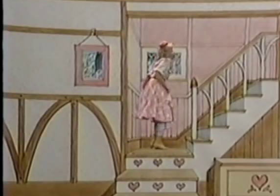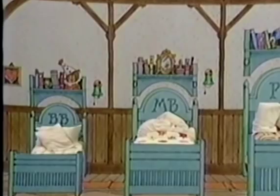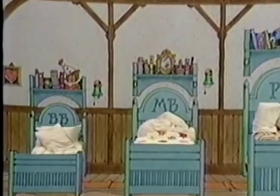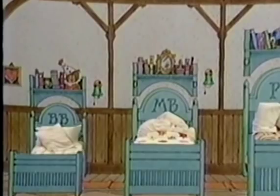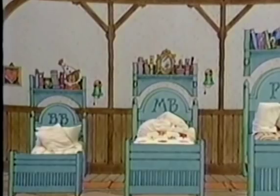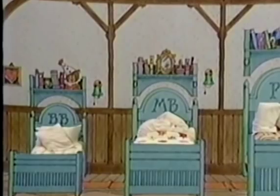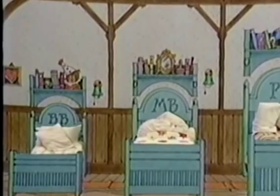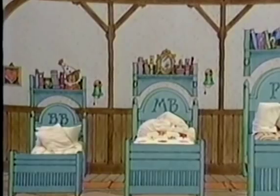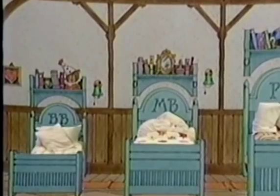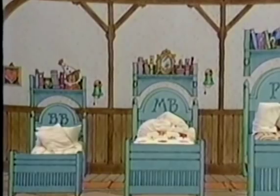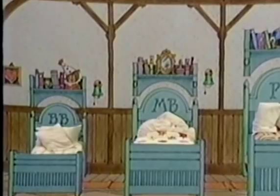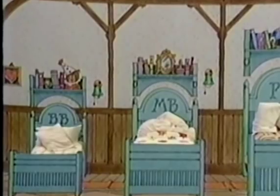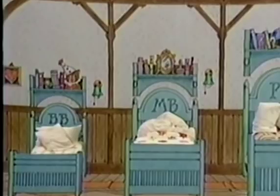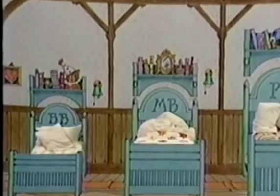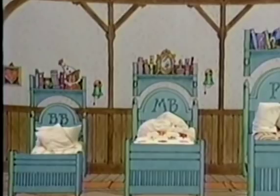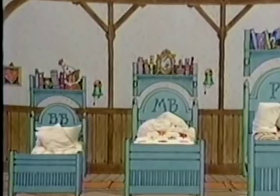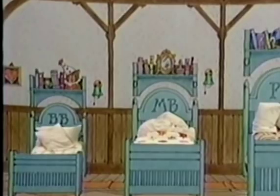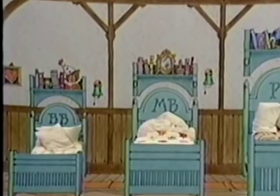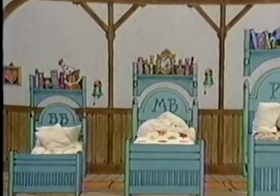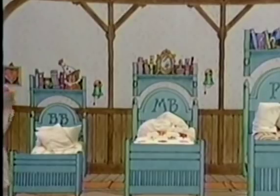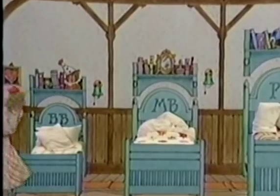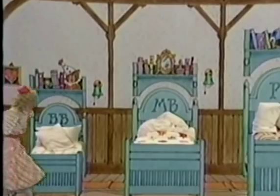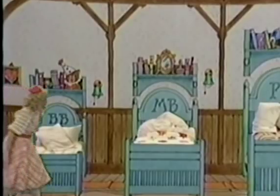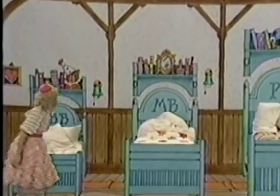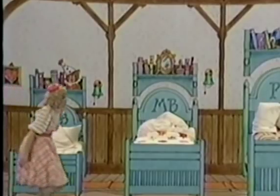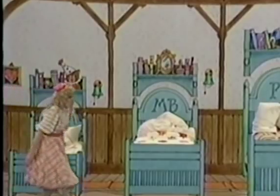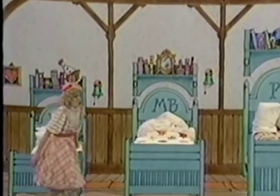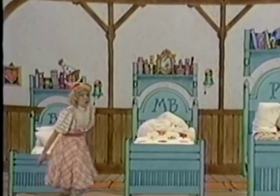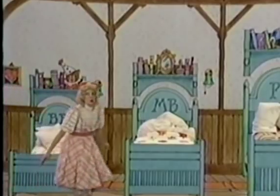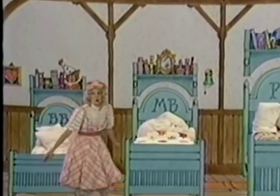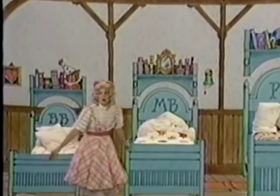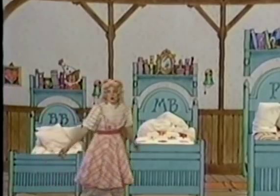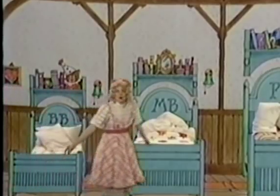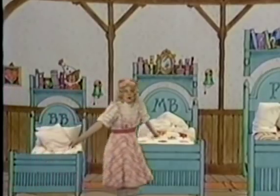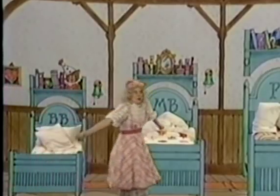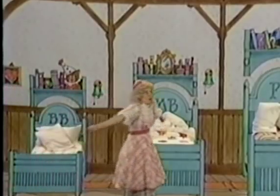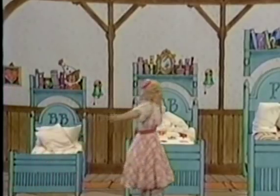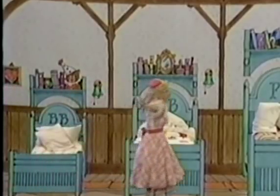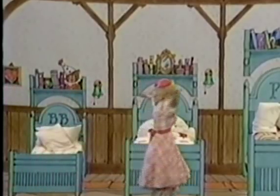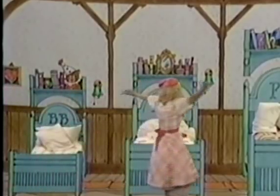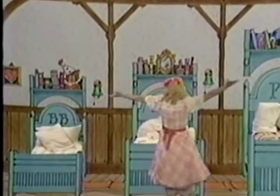When Goldilocks reached the bedroom, she saw three beds.